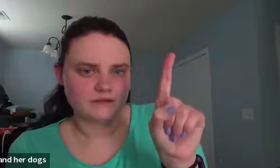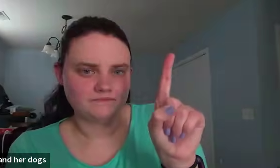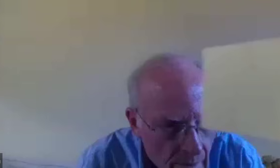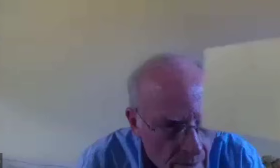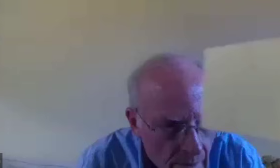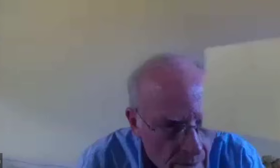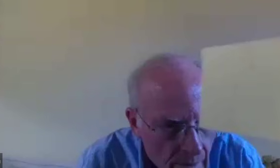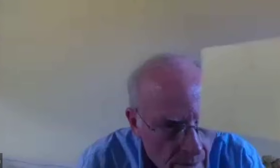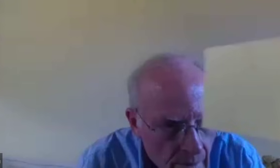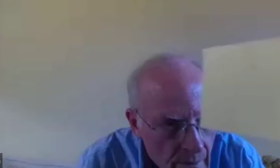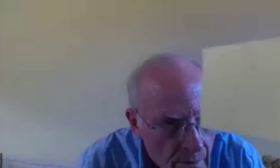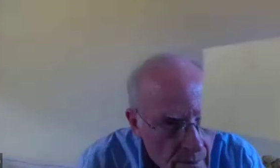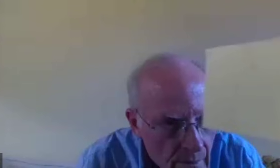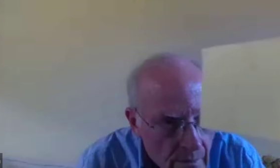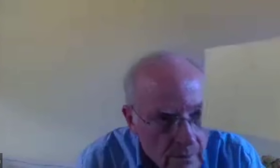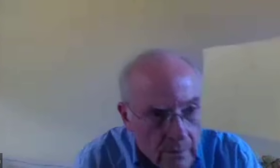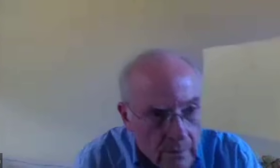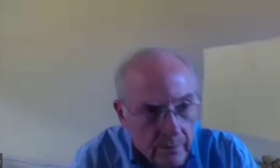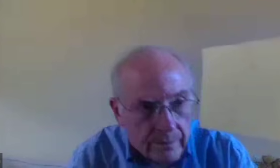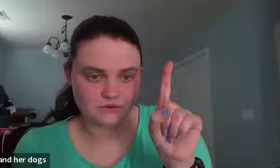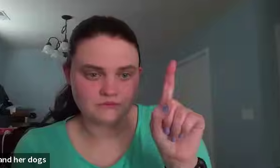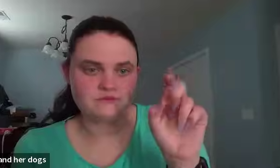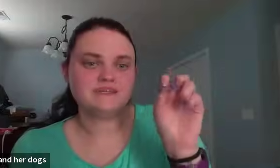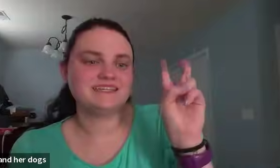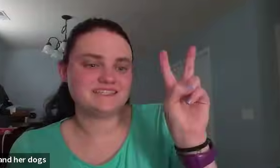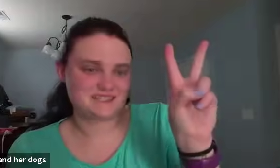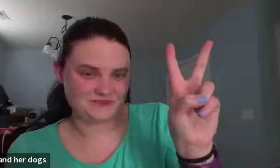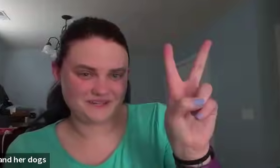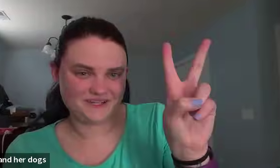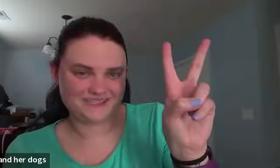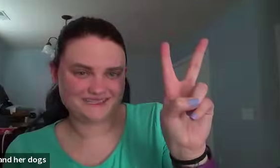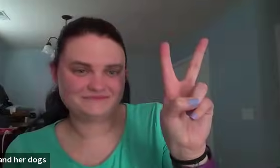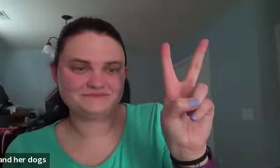one, then two is two fingers.